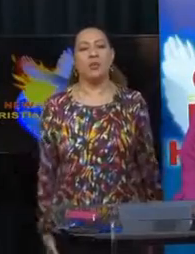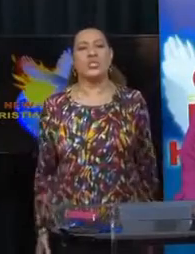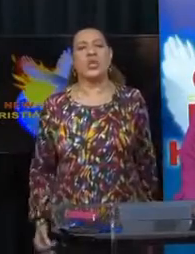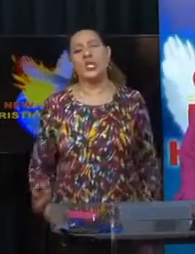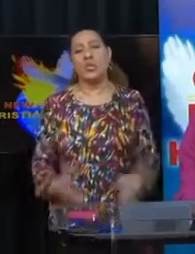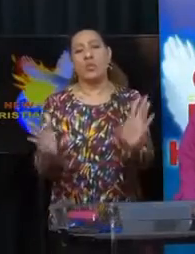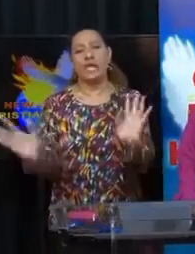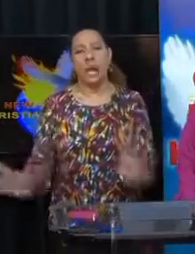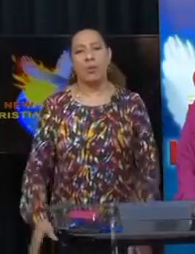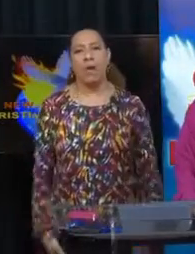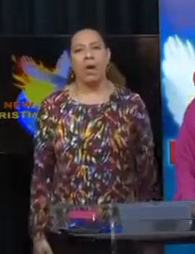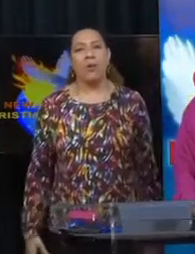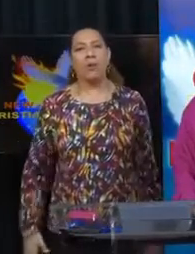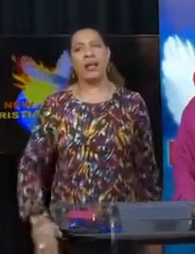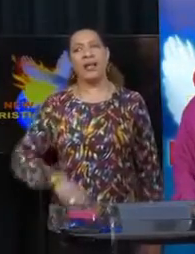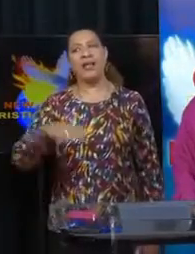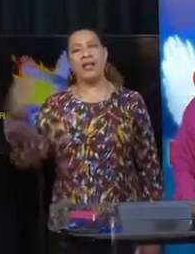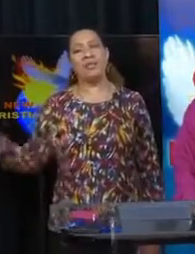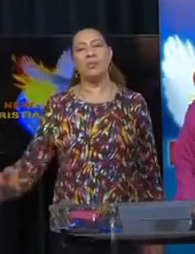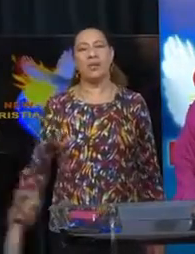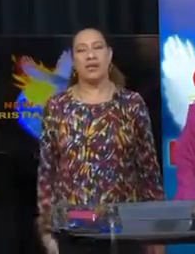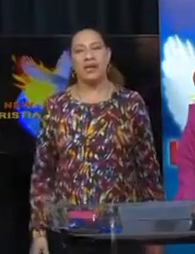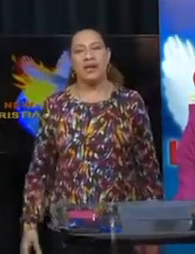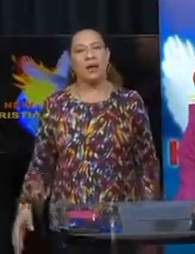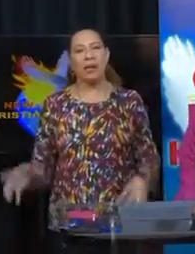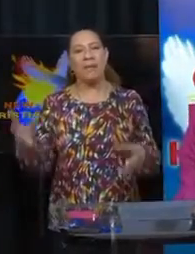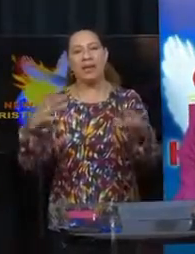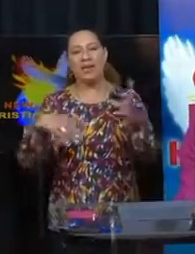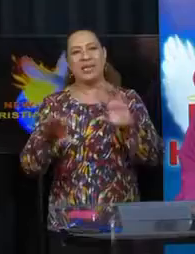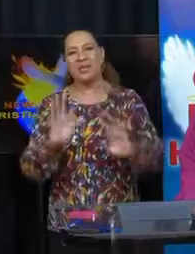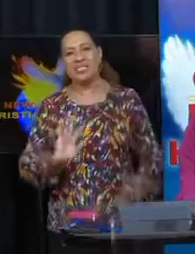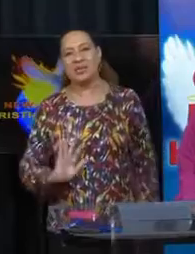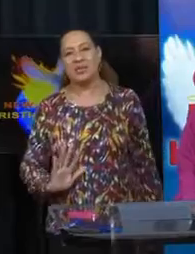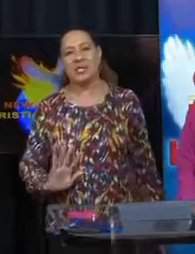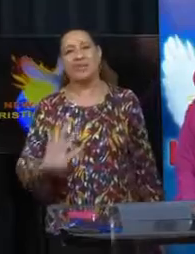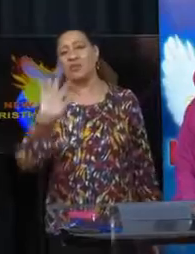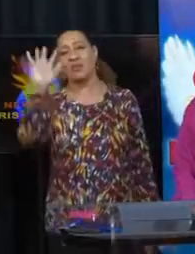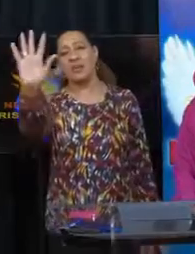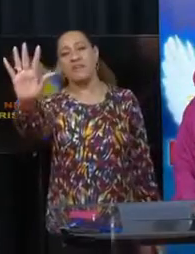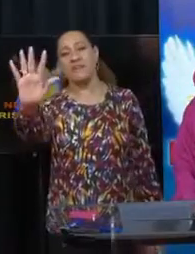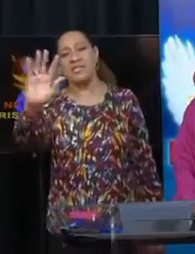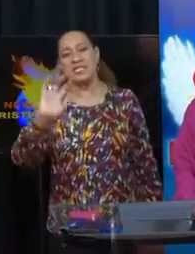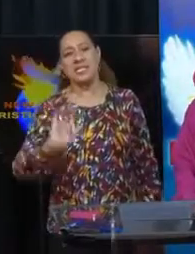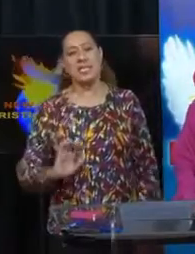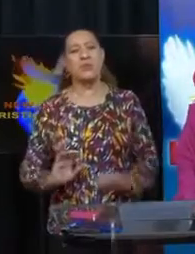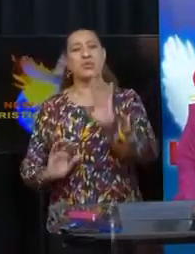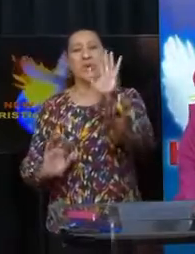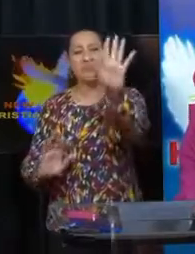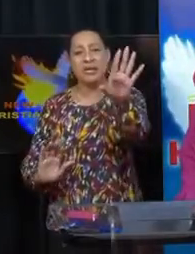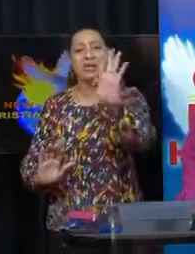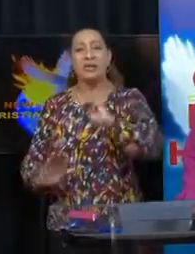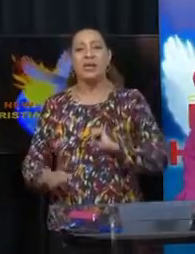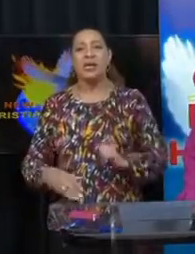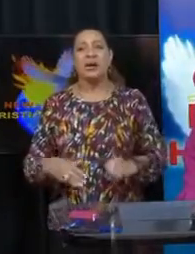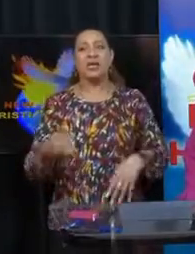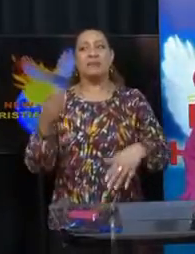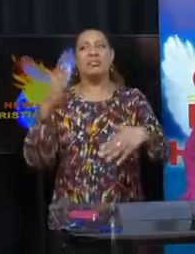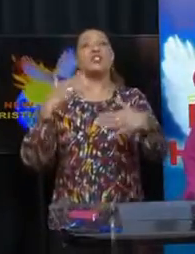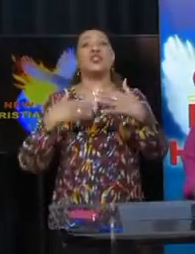So, know, Mokongalia they muri okay, but thank you for to benefit to him or to benefit her and just using